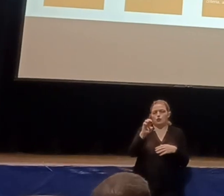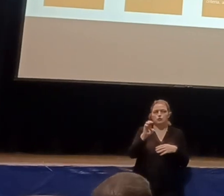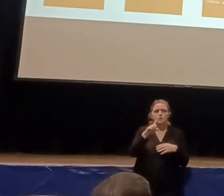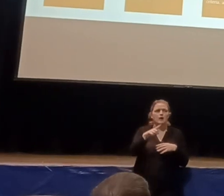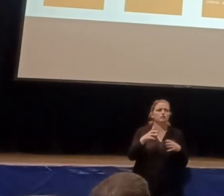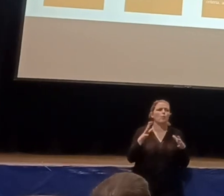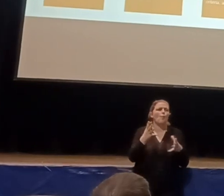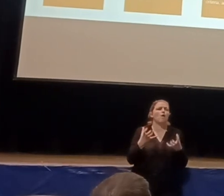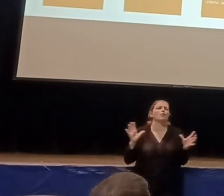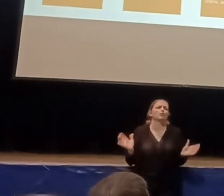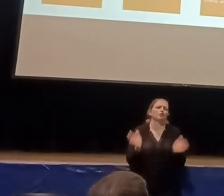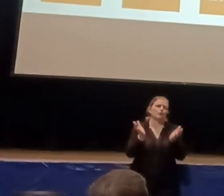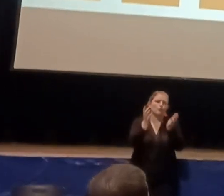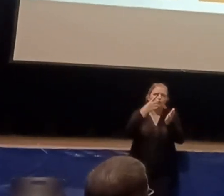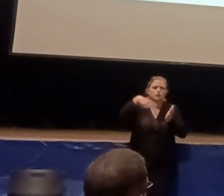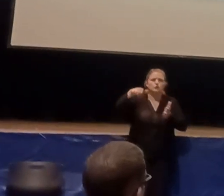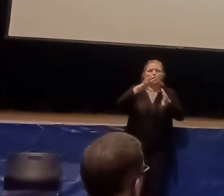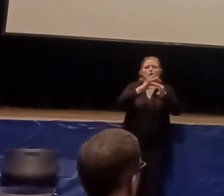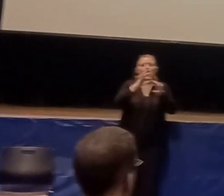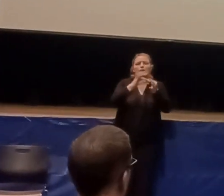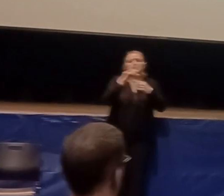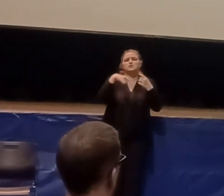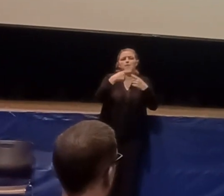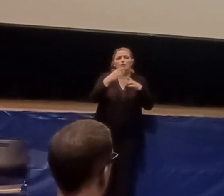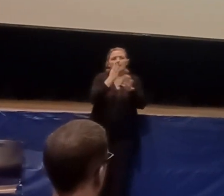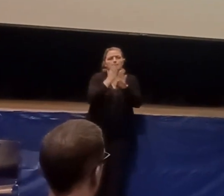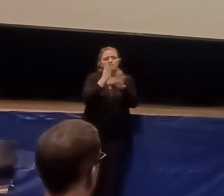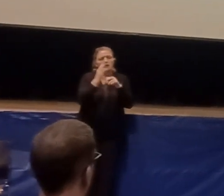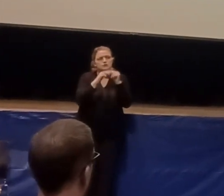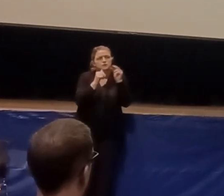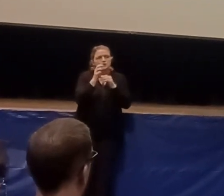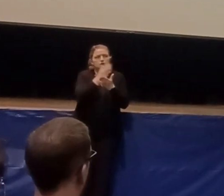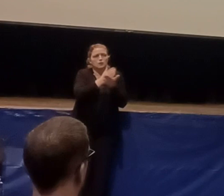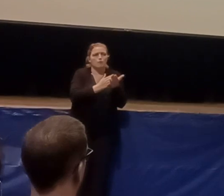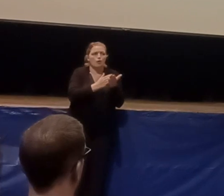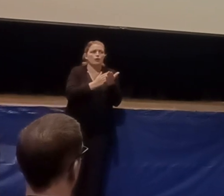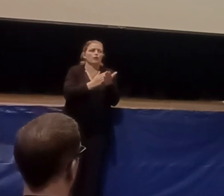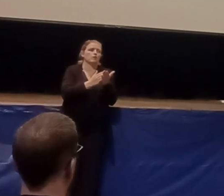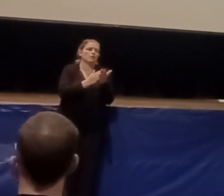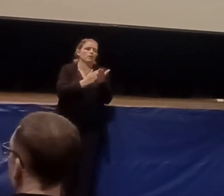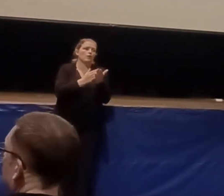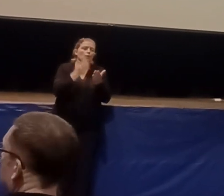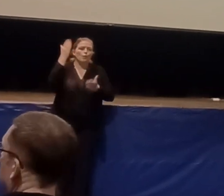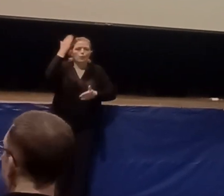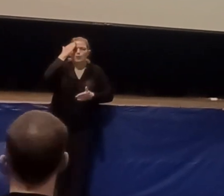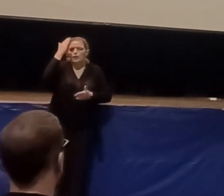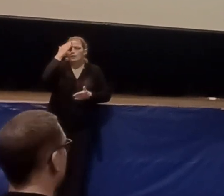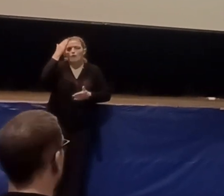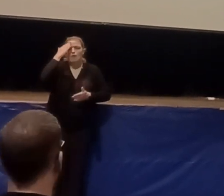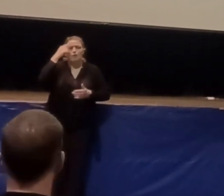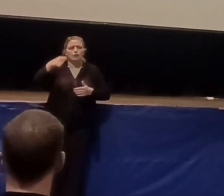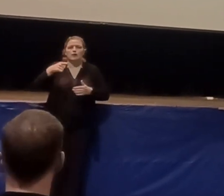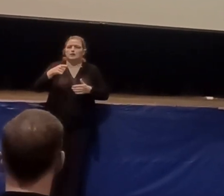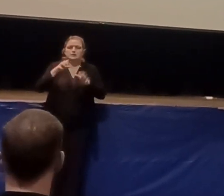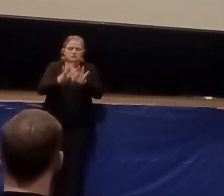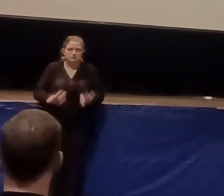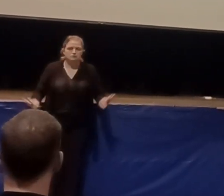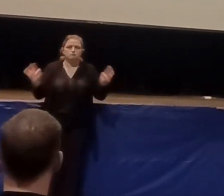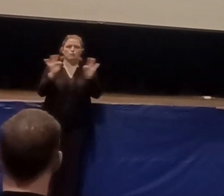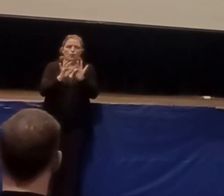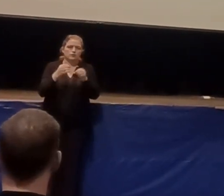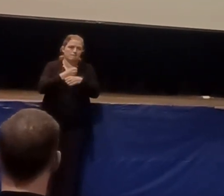to encourage also comments on the bus facility portion. We know that we are critical